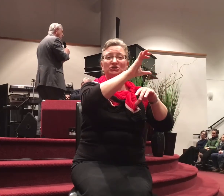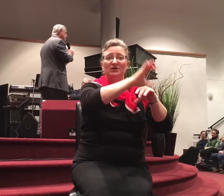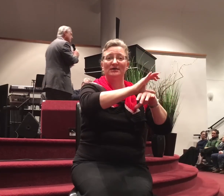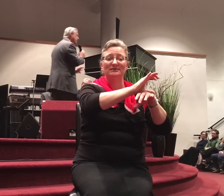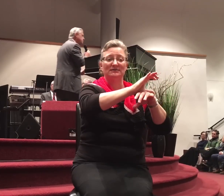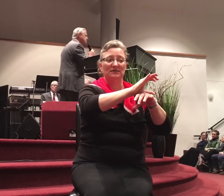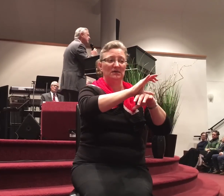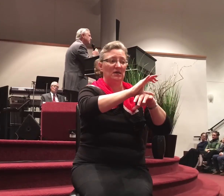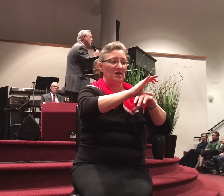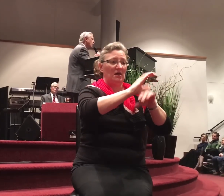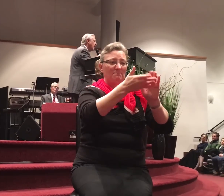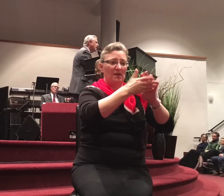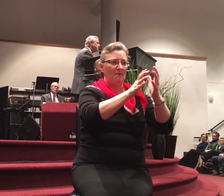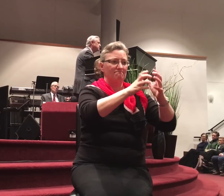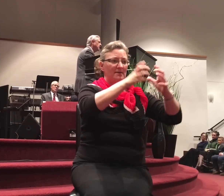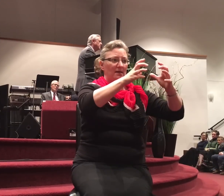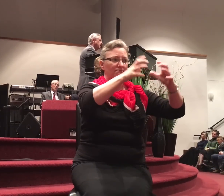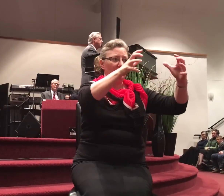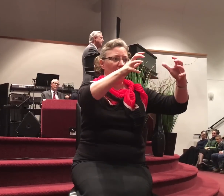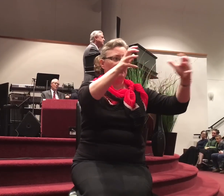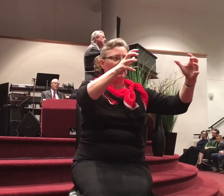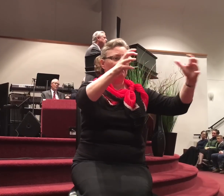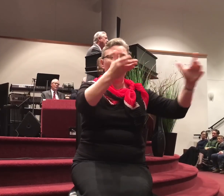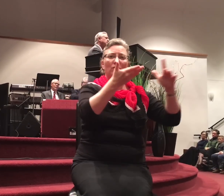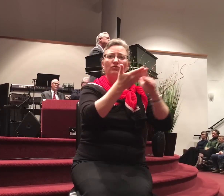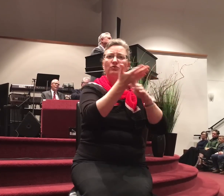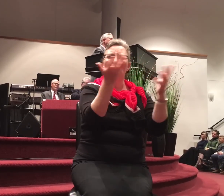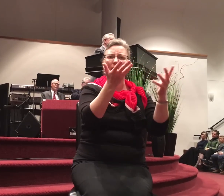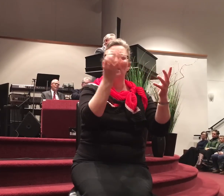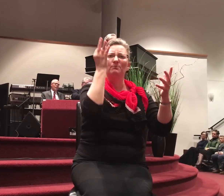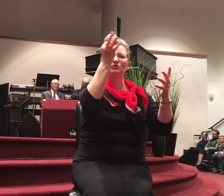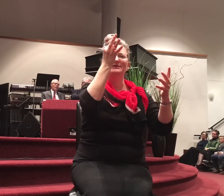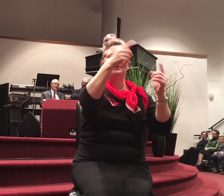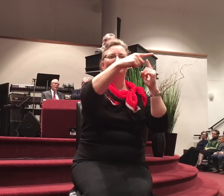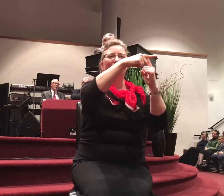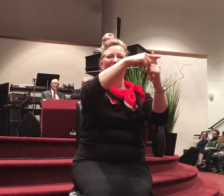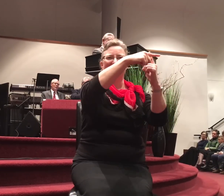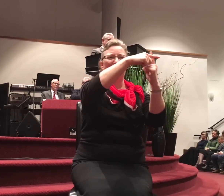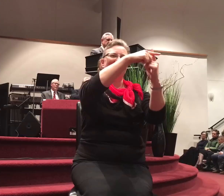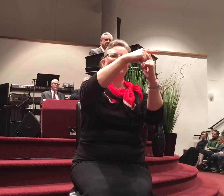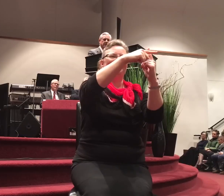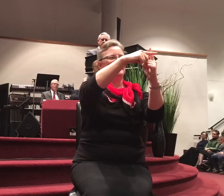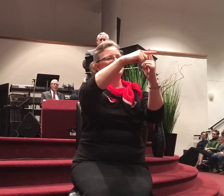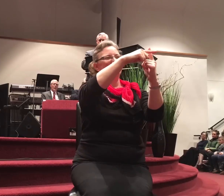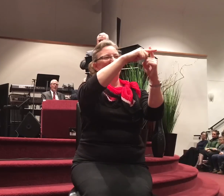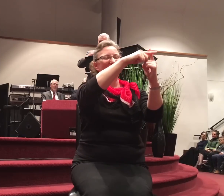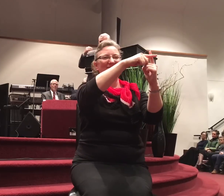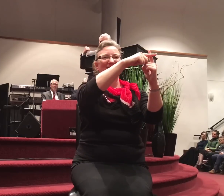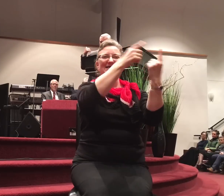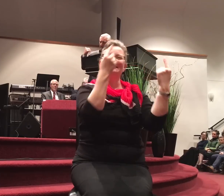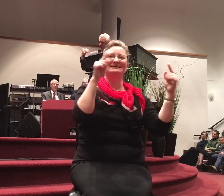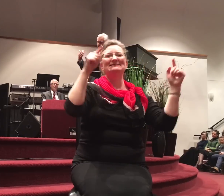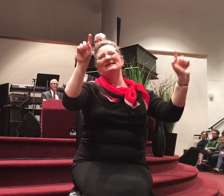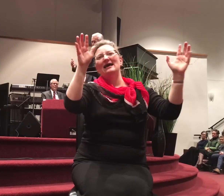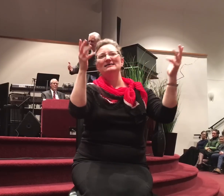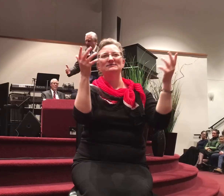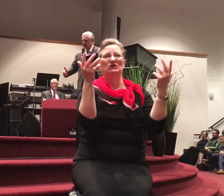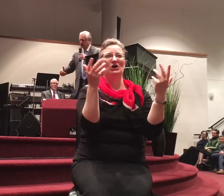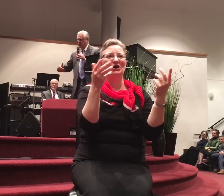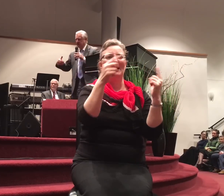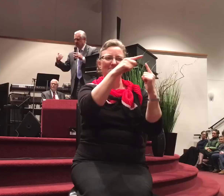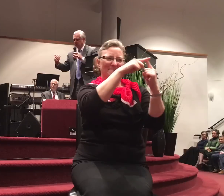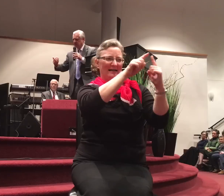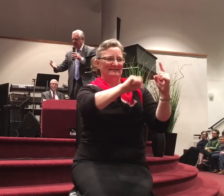great congregations and crowds by preaching a positive message of success and how to have a